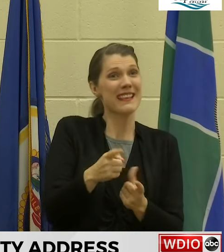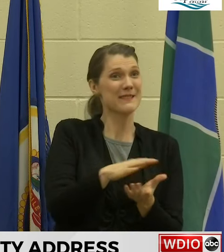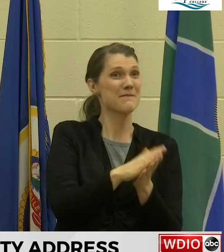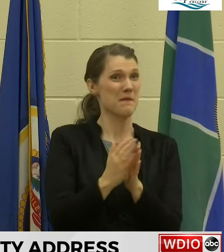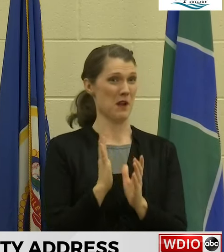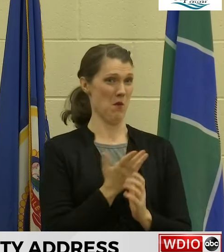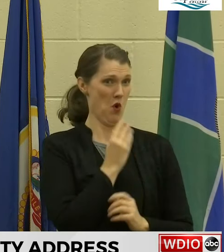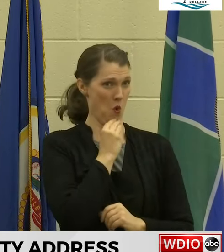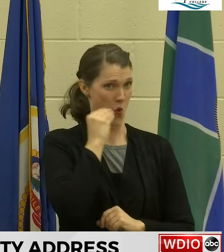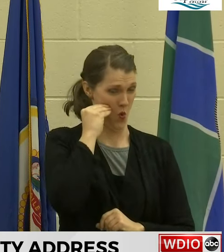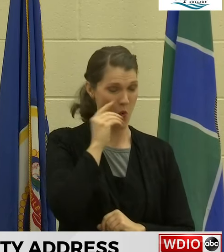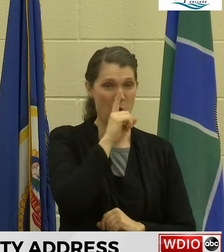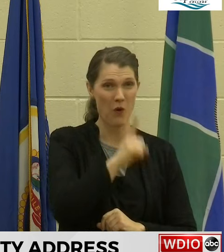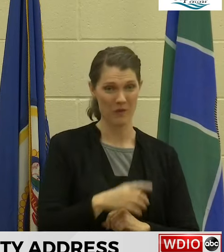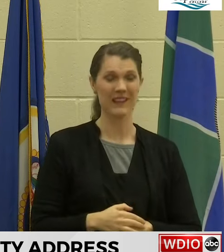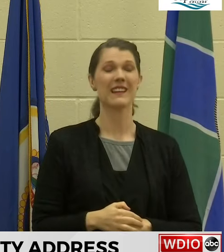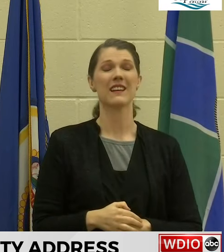home.